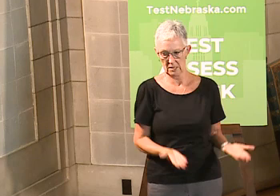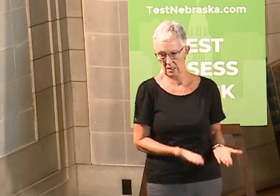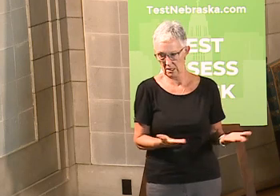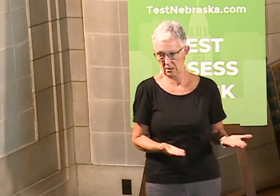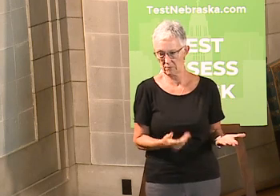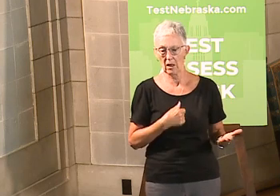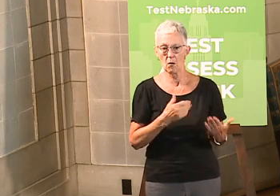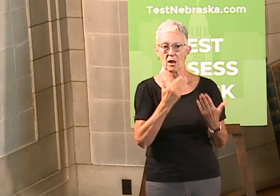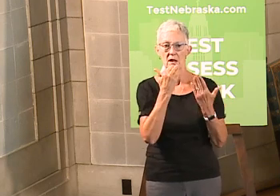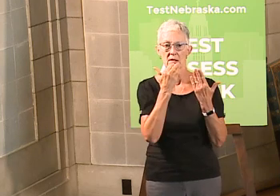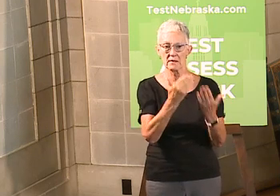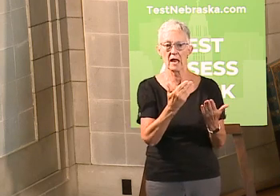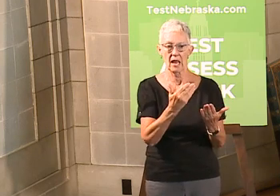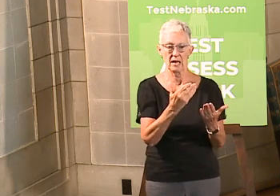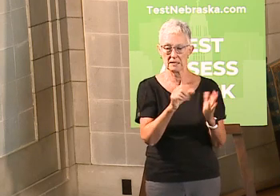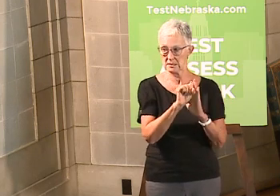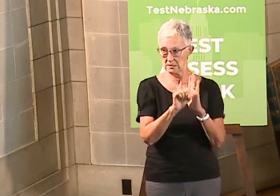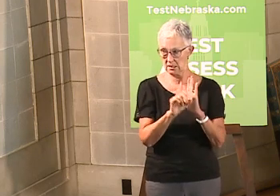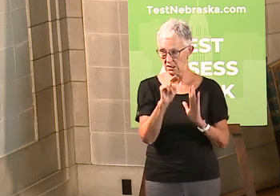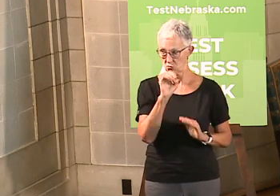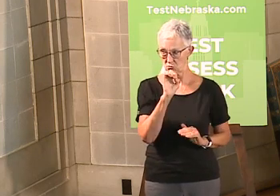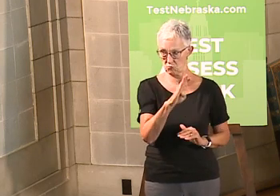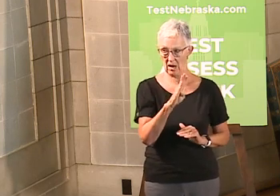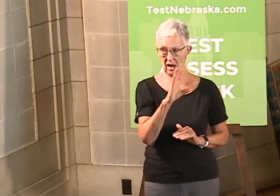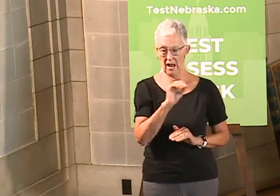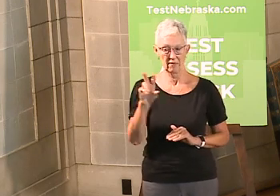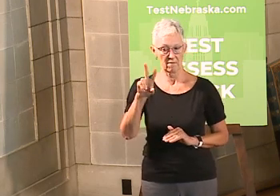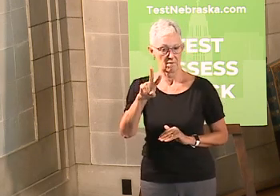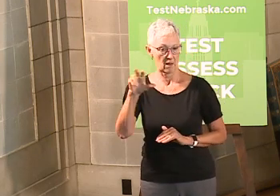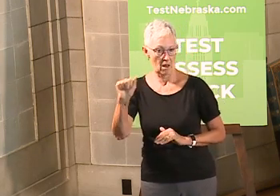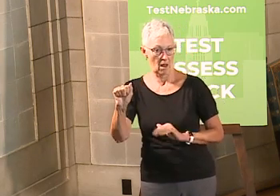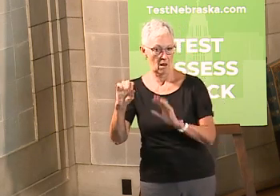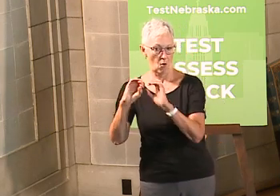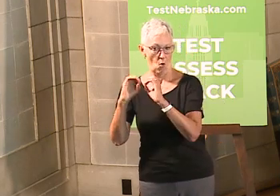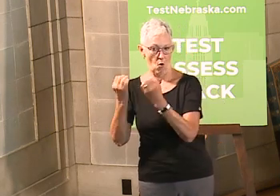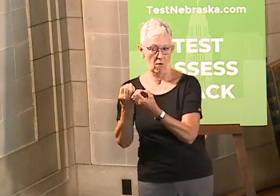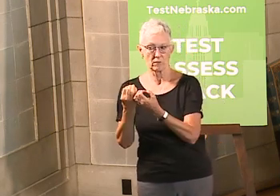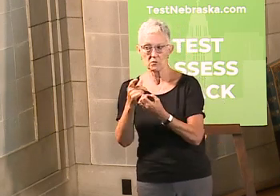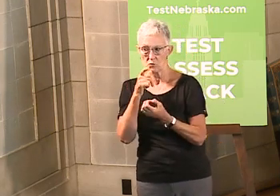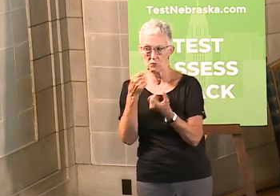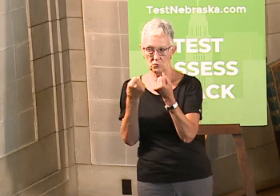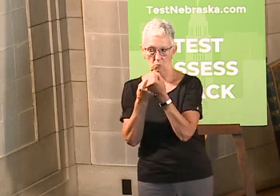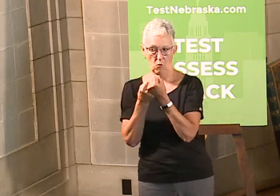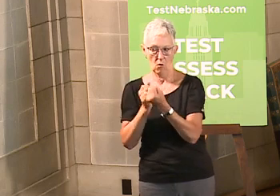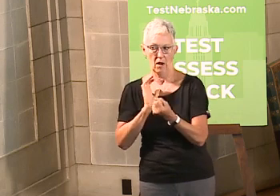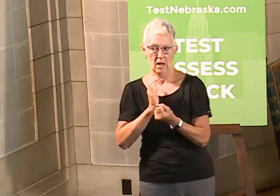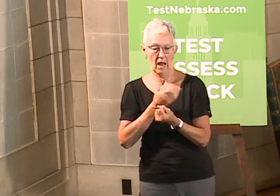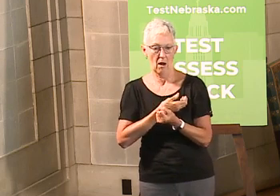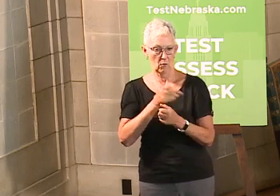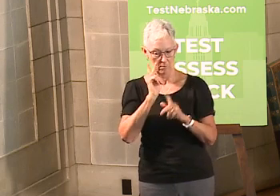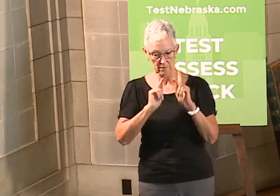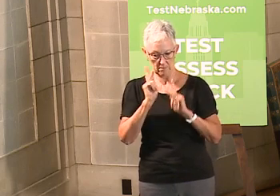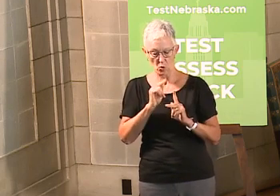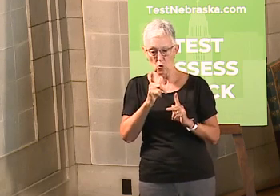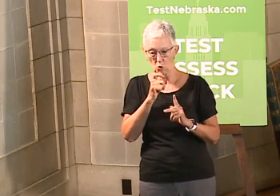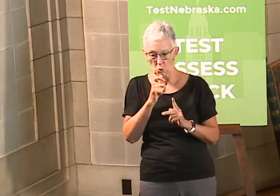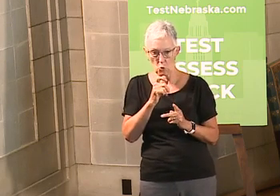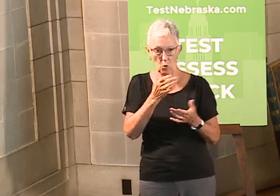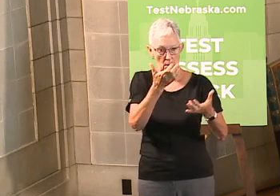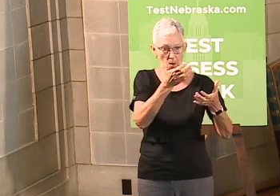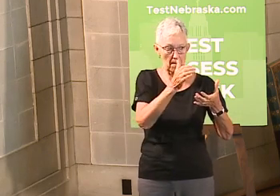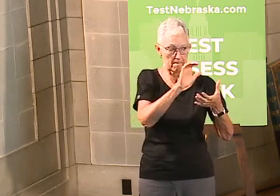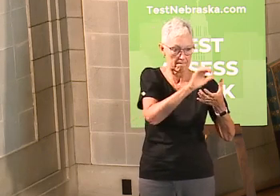of Veterans Affairs for pledging your support to military and veteran caregivers in our community and signing on as a Hidden Heroes